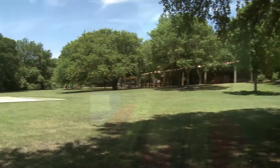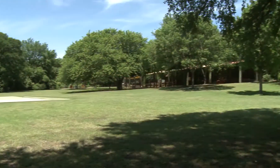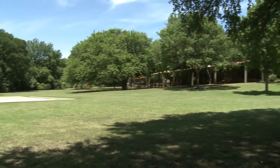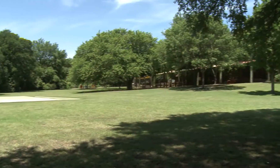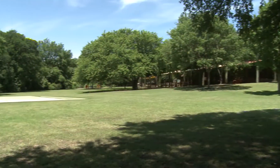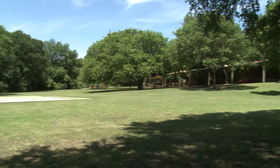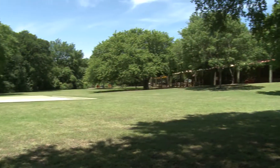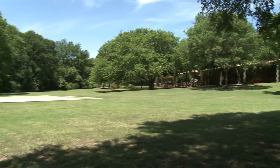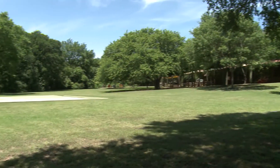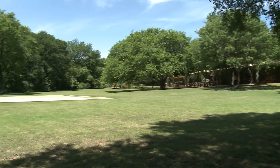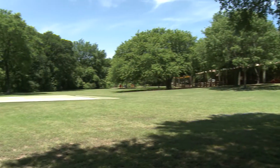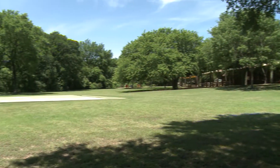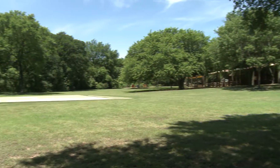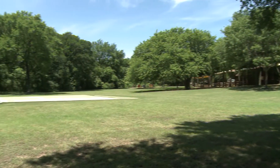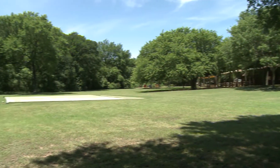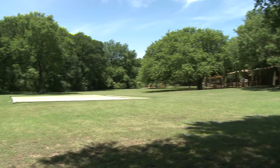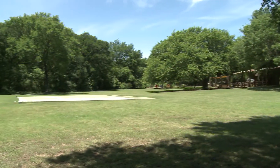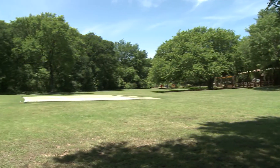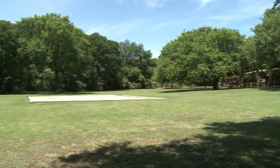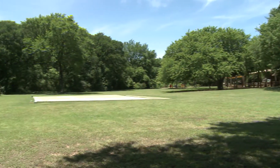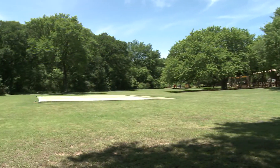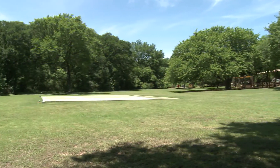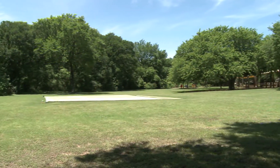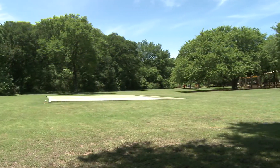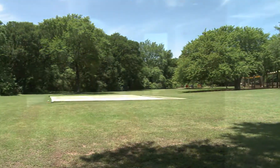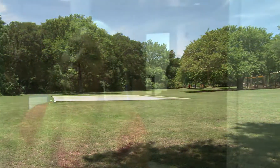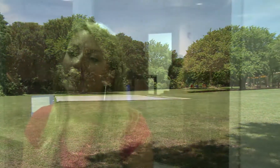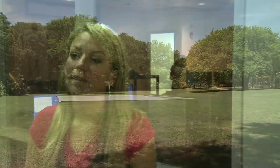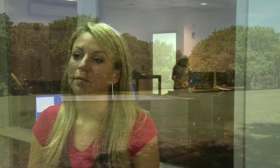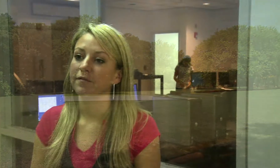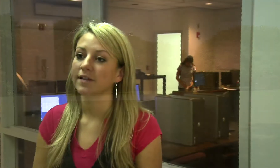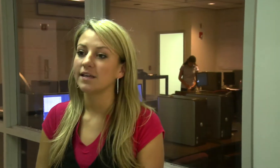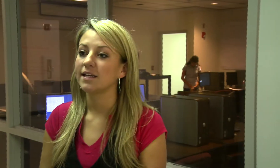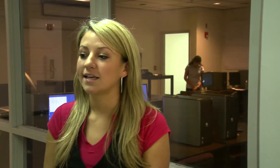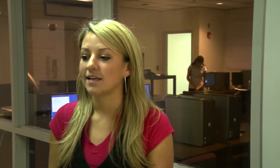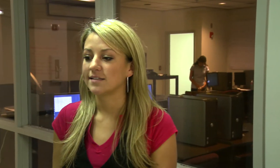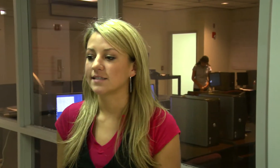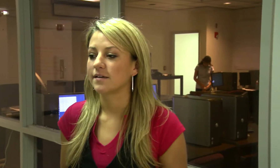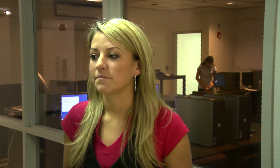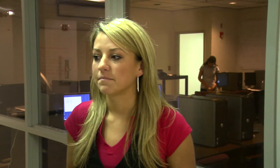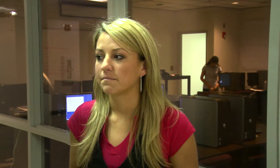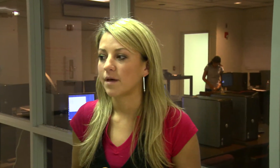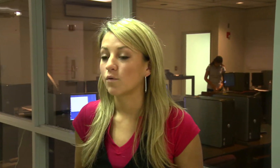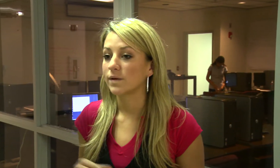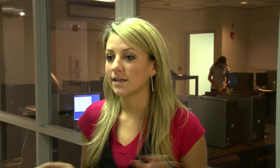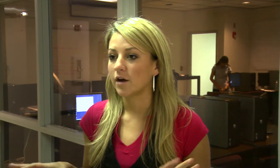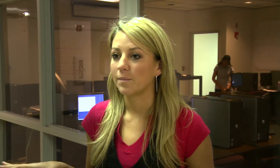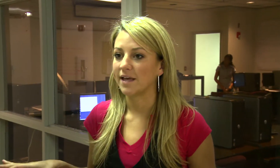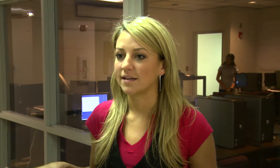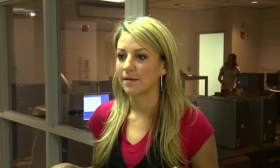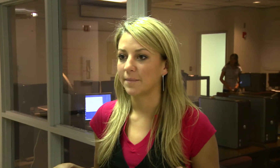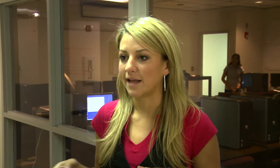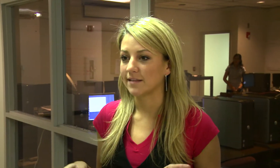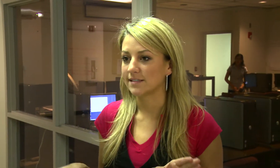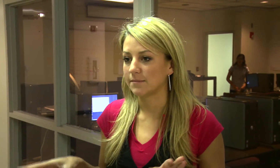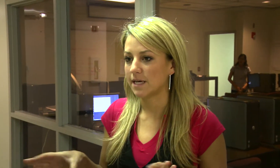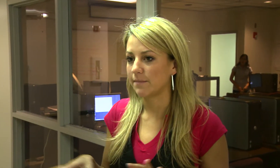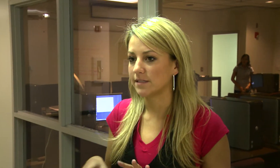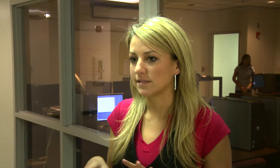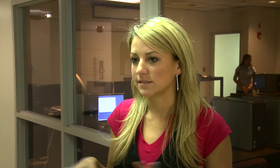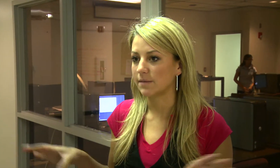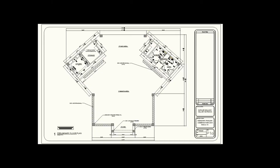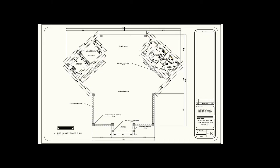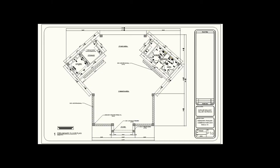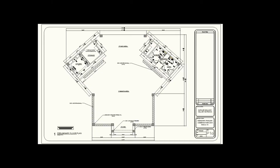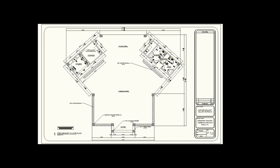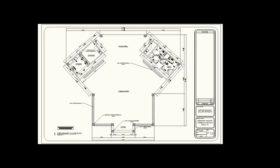designed in the area and the space that we were given. The pavilion is really open, but at the same time